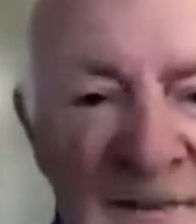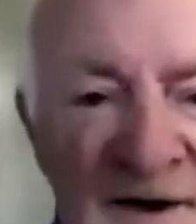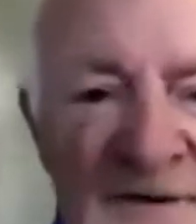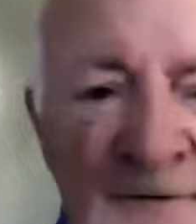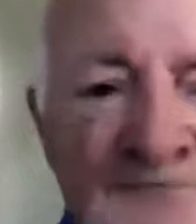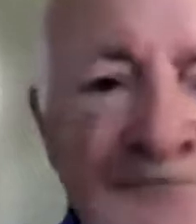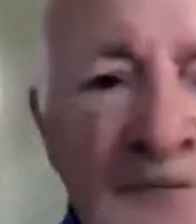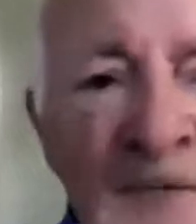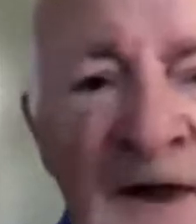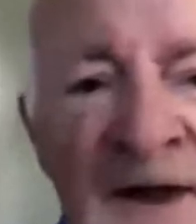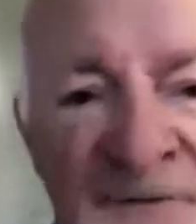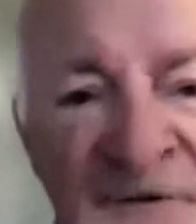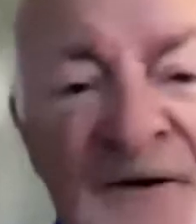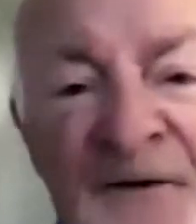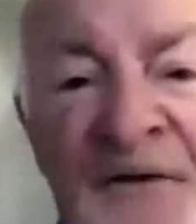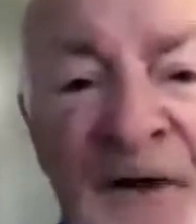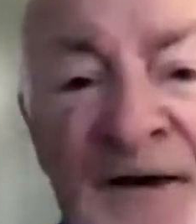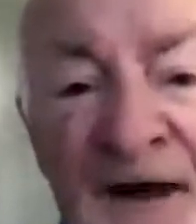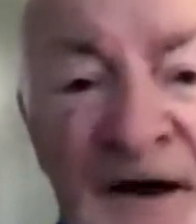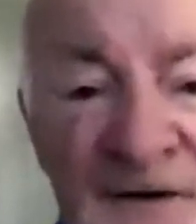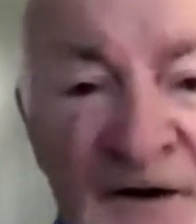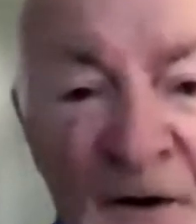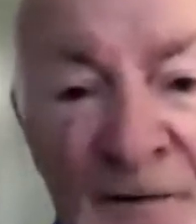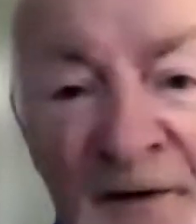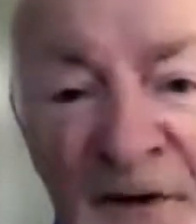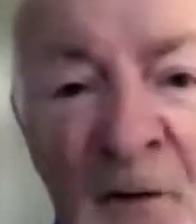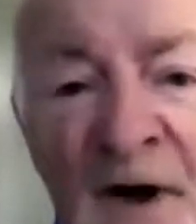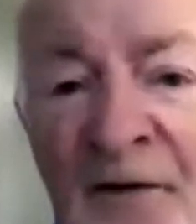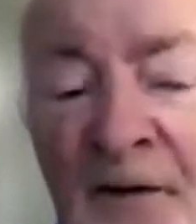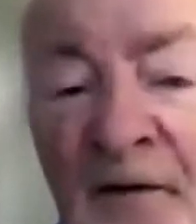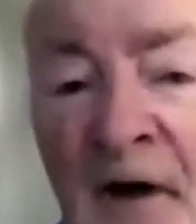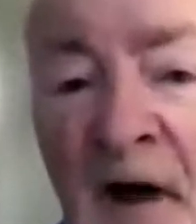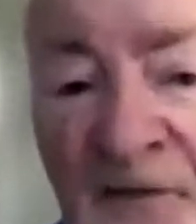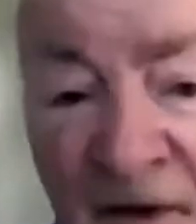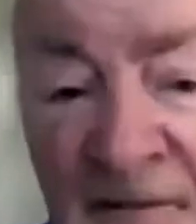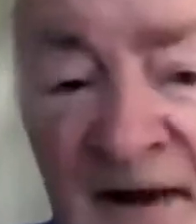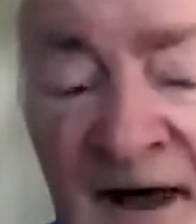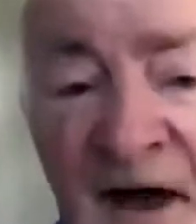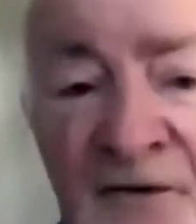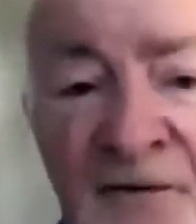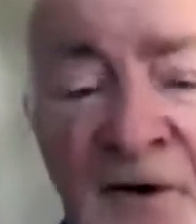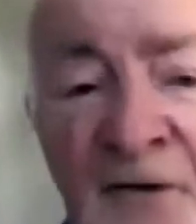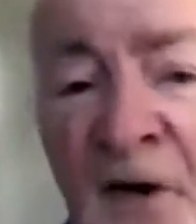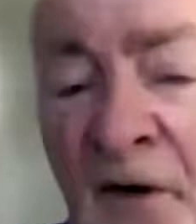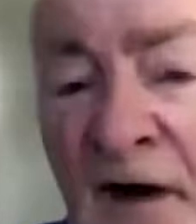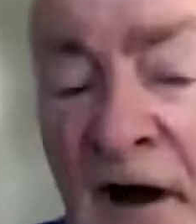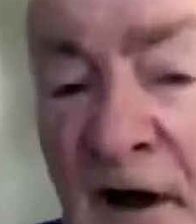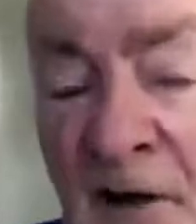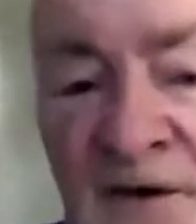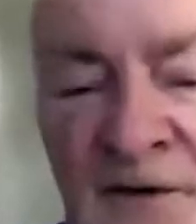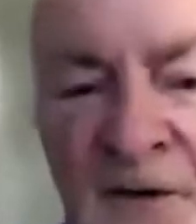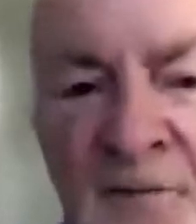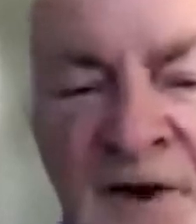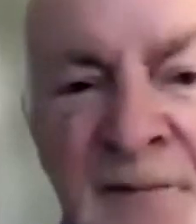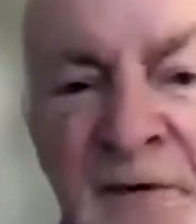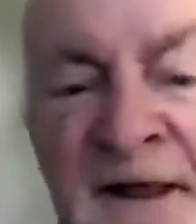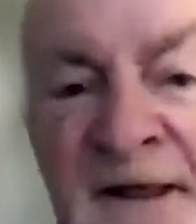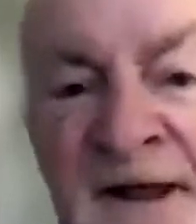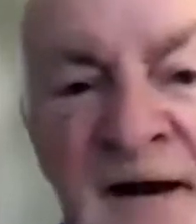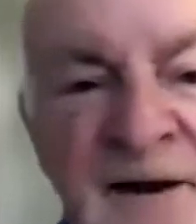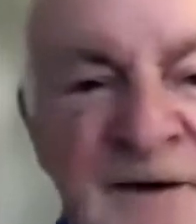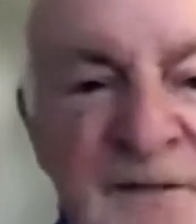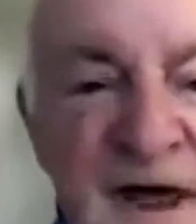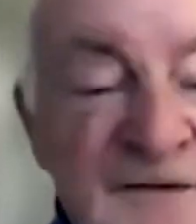a wider picture, infections in NHS hospitals in Wales seemingly out of control, according to some